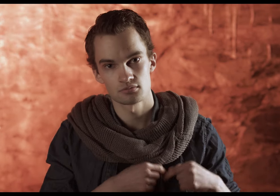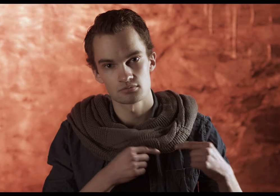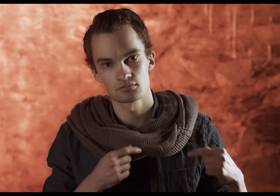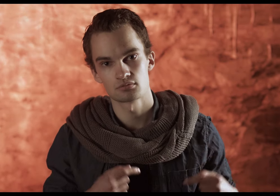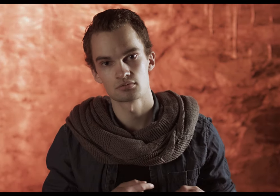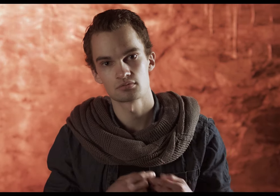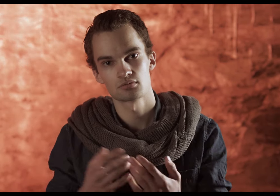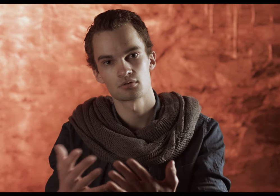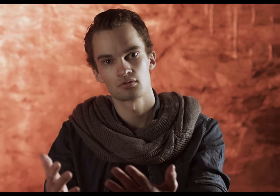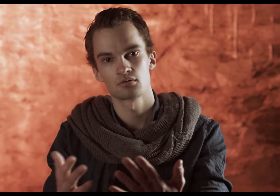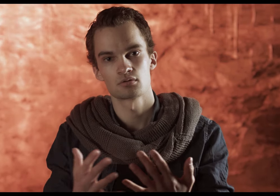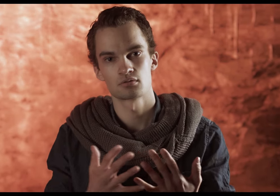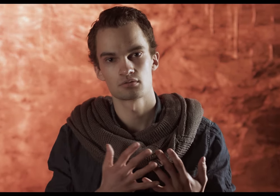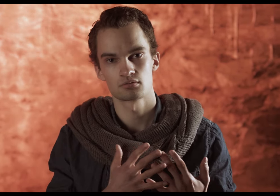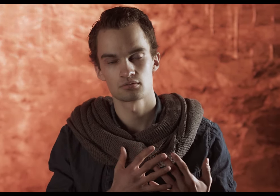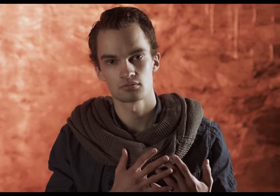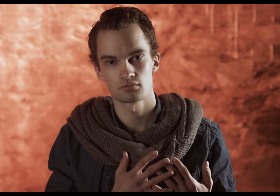Yes, in love with you.